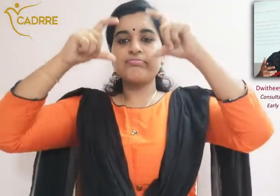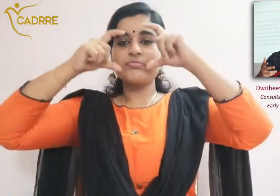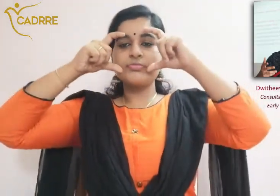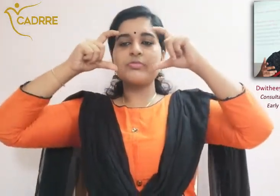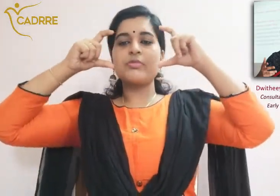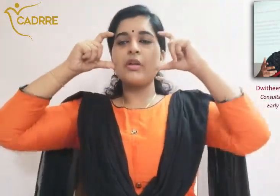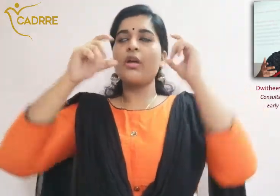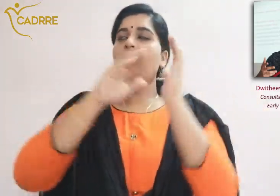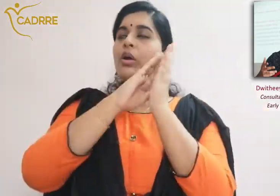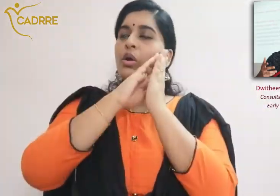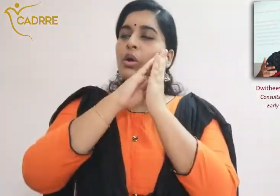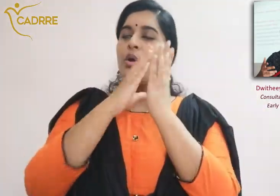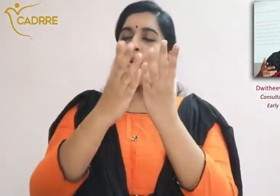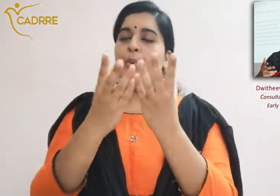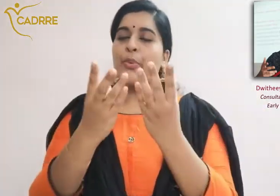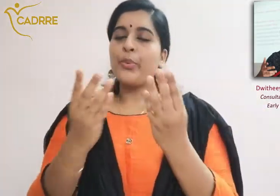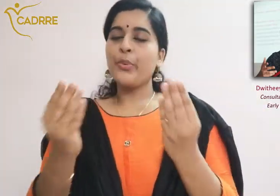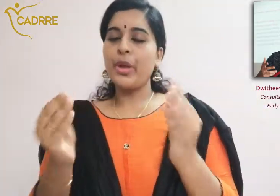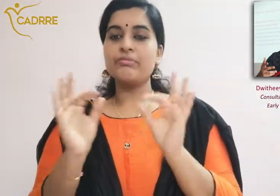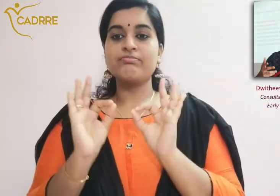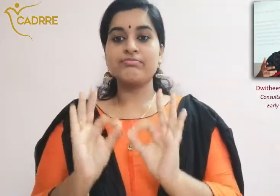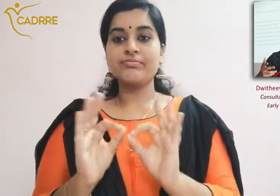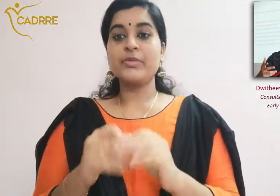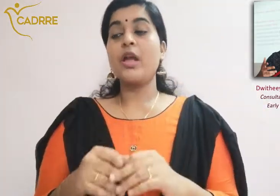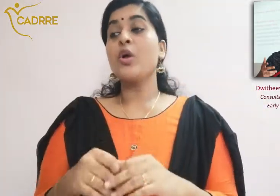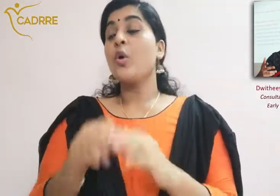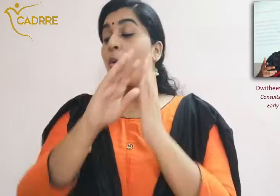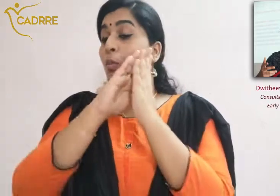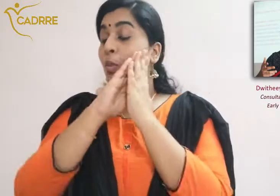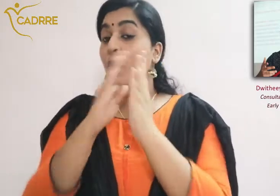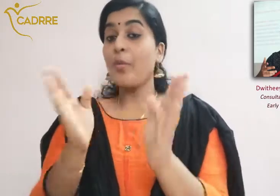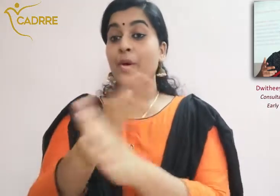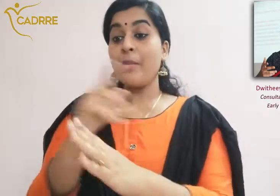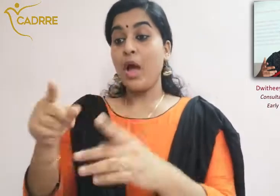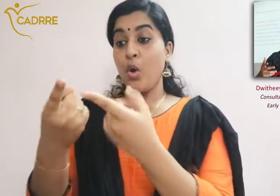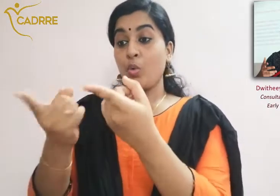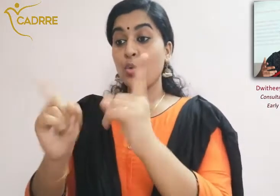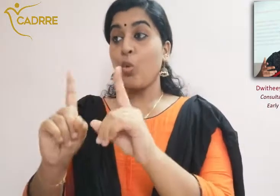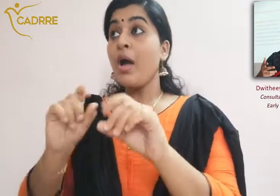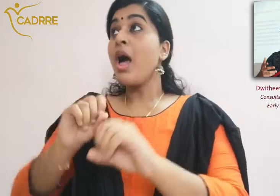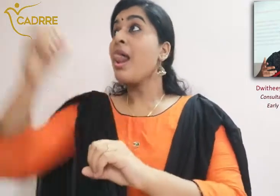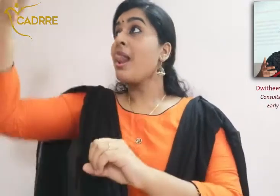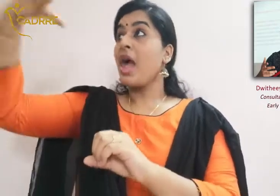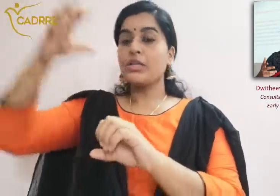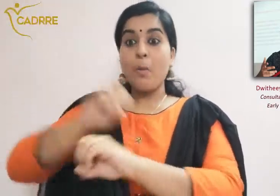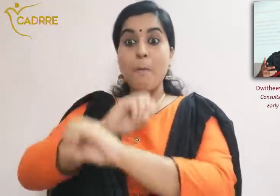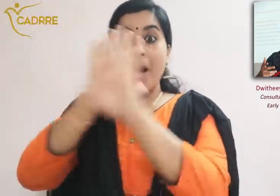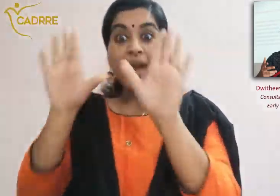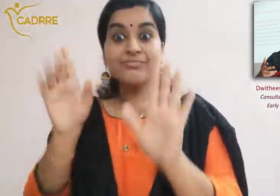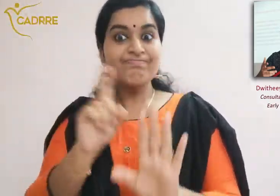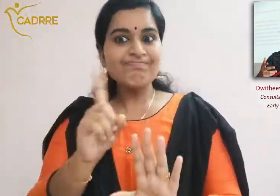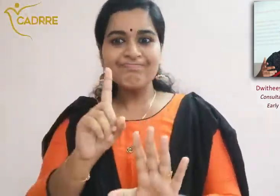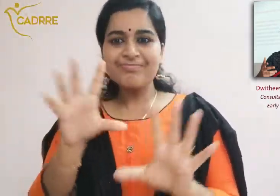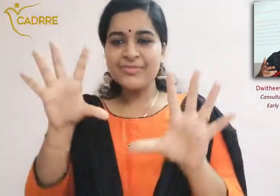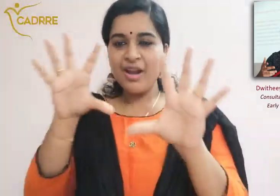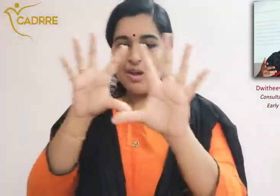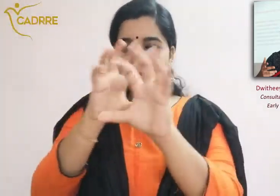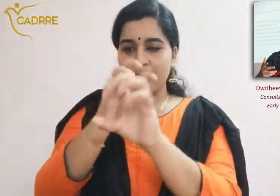nightgown, etc. As you plan to go to bed, make sure your room is soft lit.